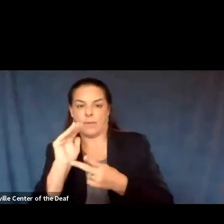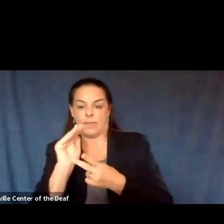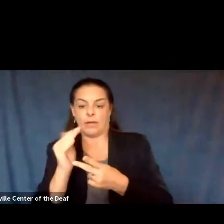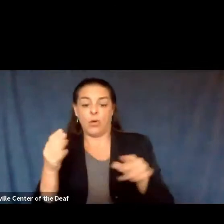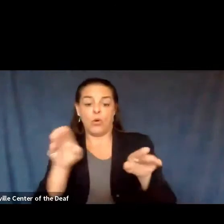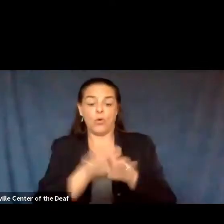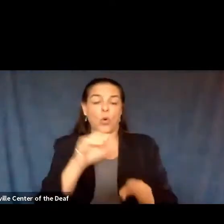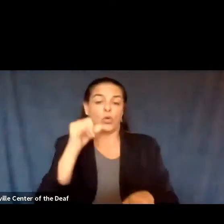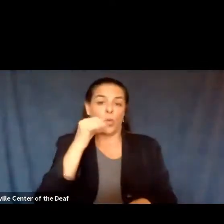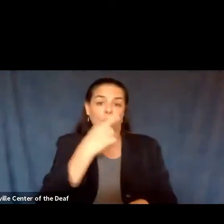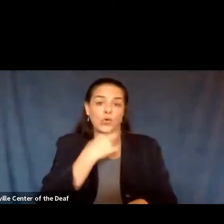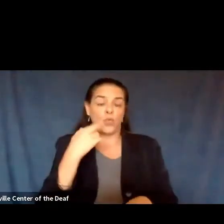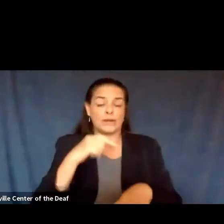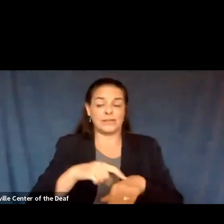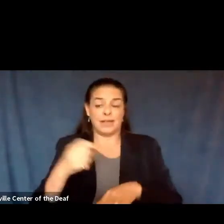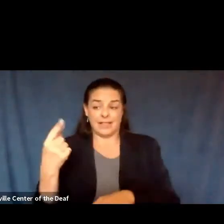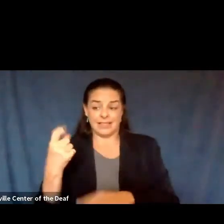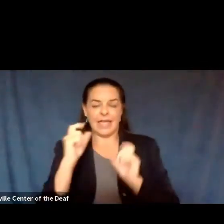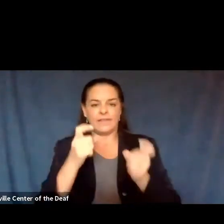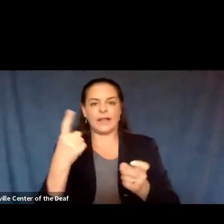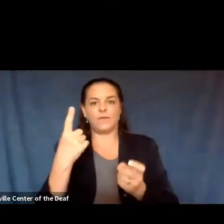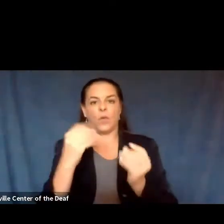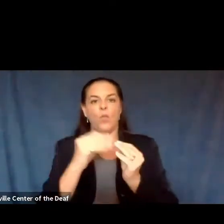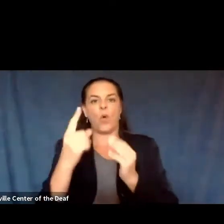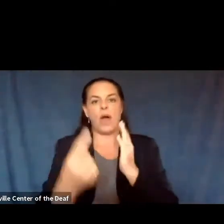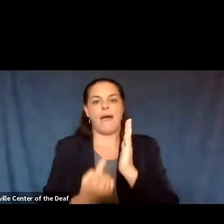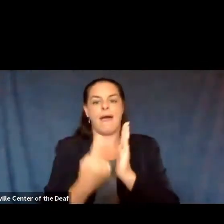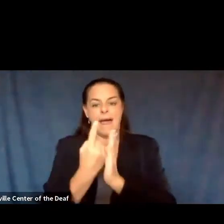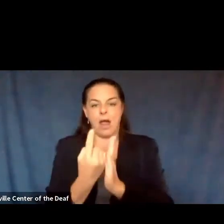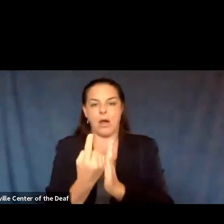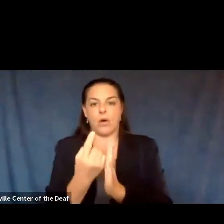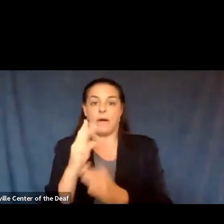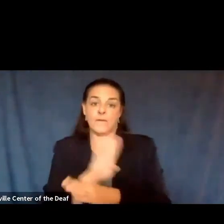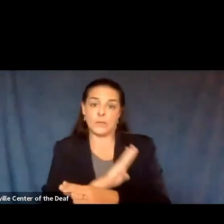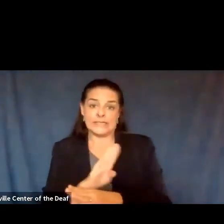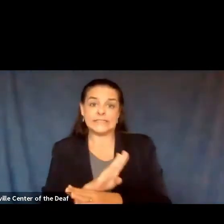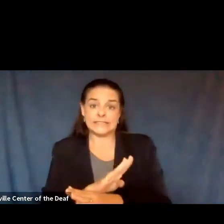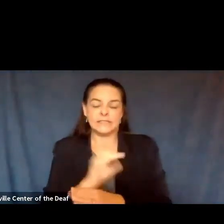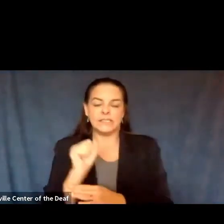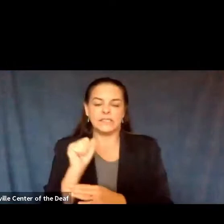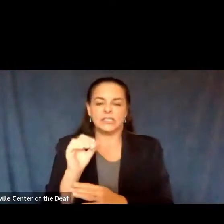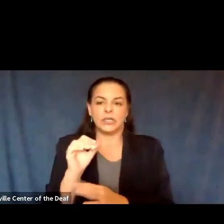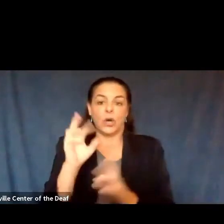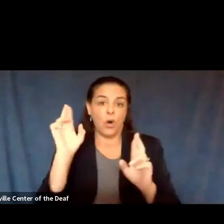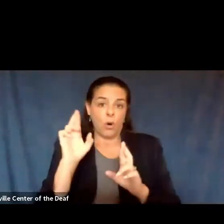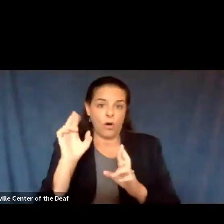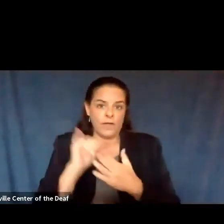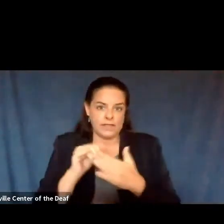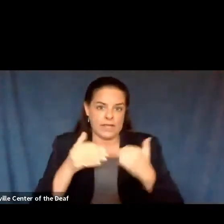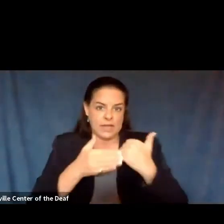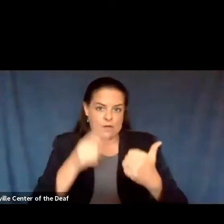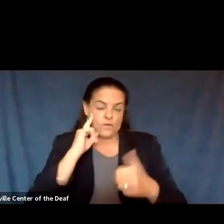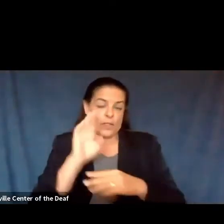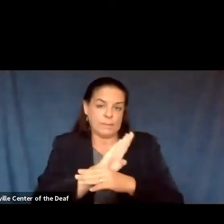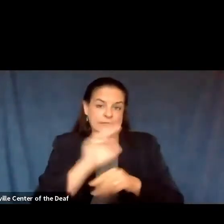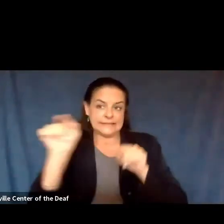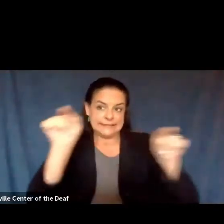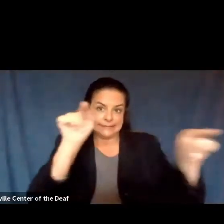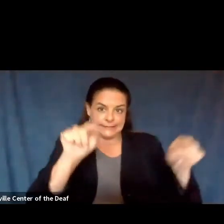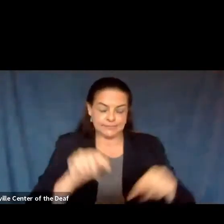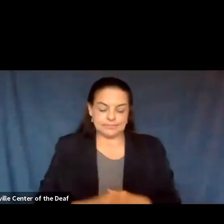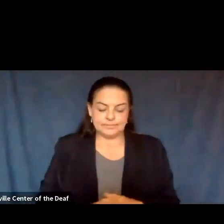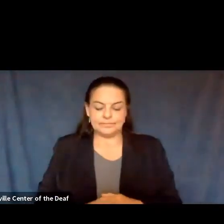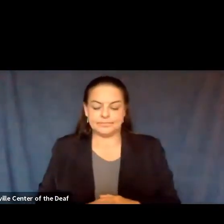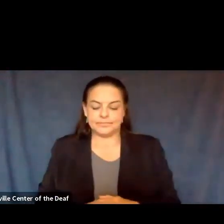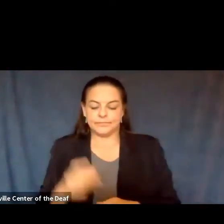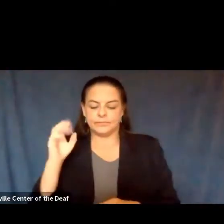11 p.m. gives them an hour more of business. So hopefully that's helpful for the businesses. From